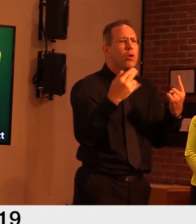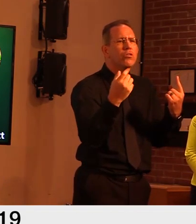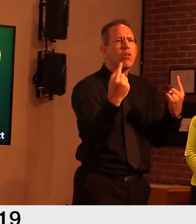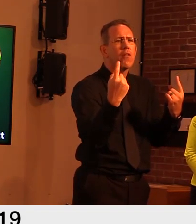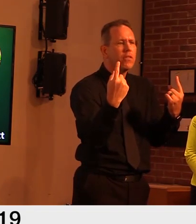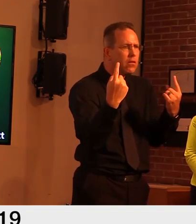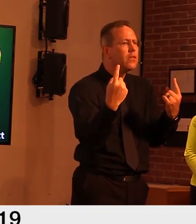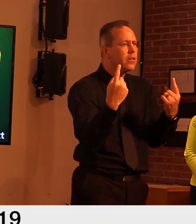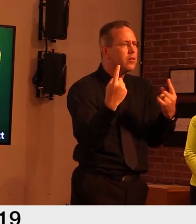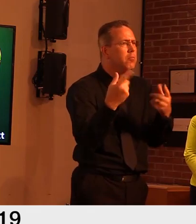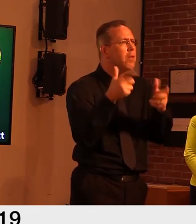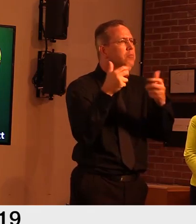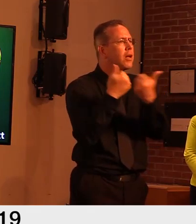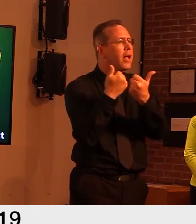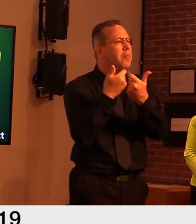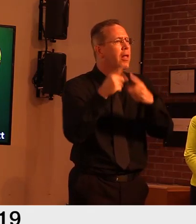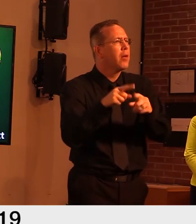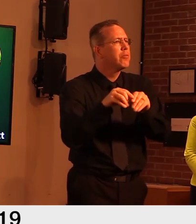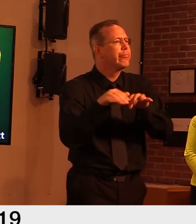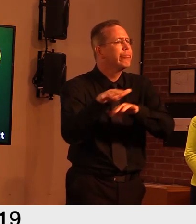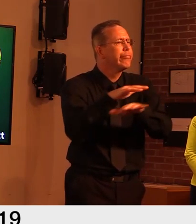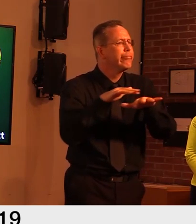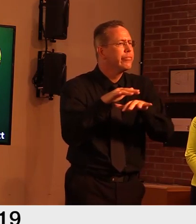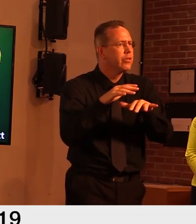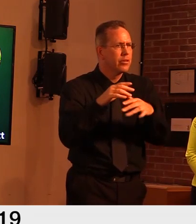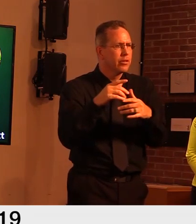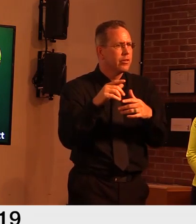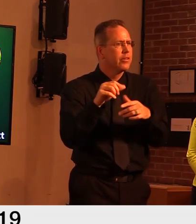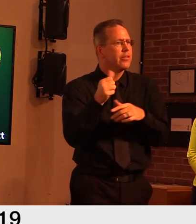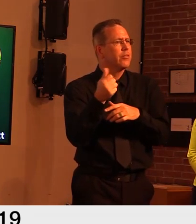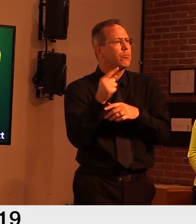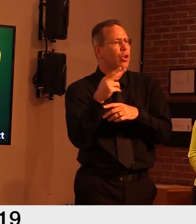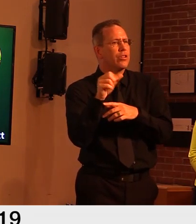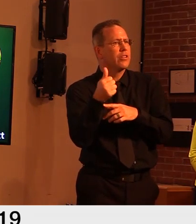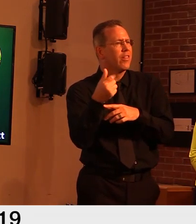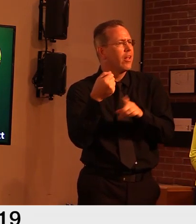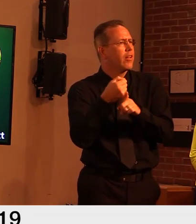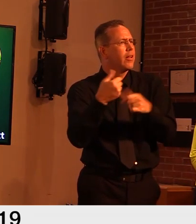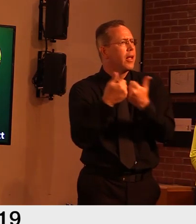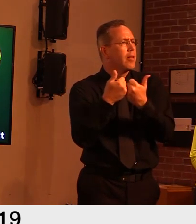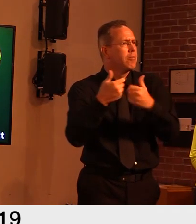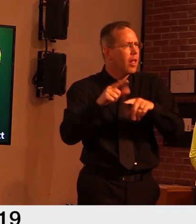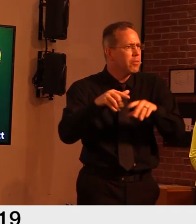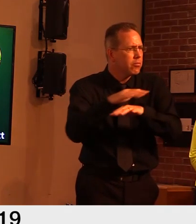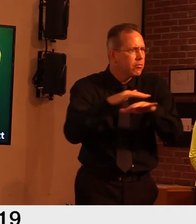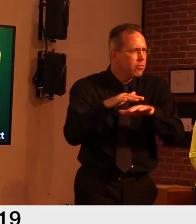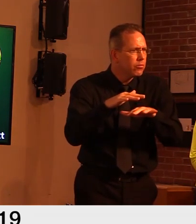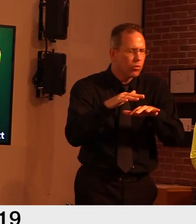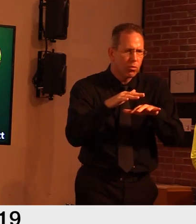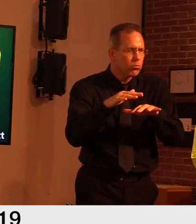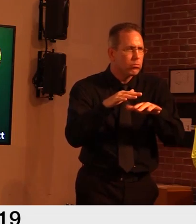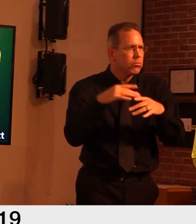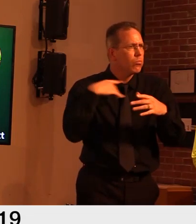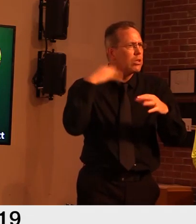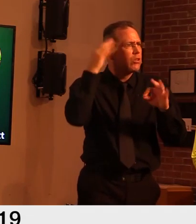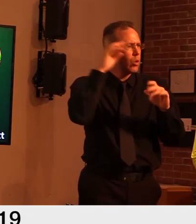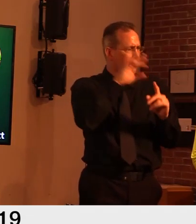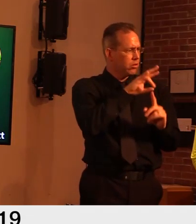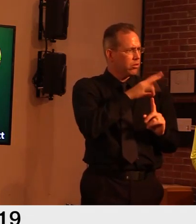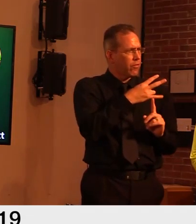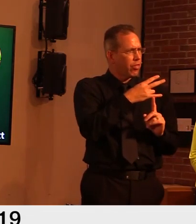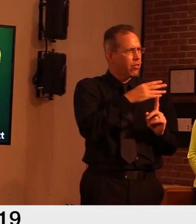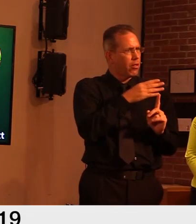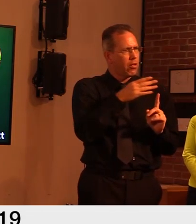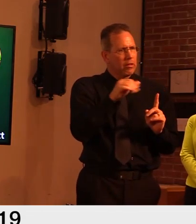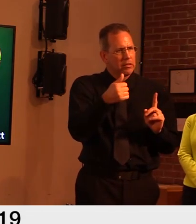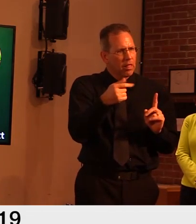early March. First case of COVID in the state, March 7th. Second case of COVID in the